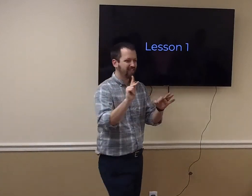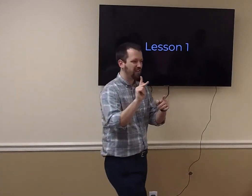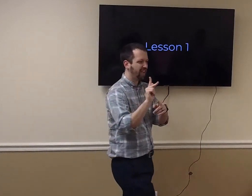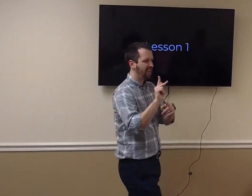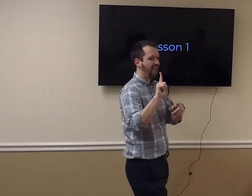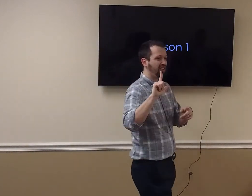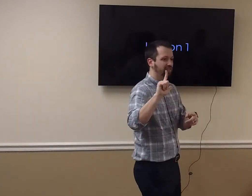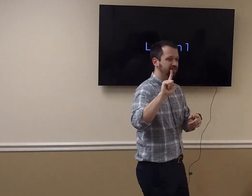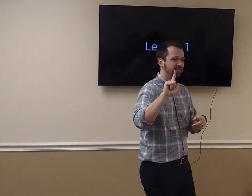So, K, L,